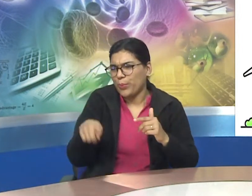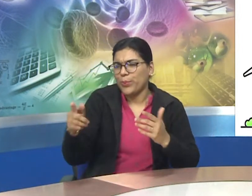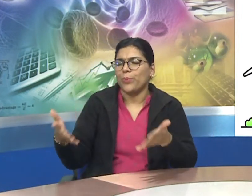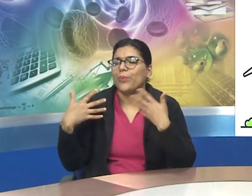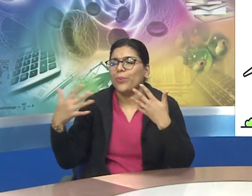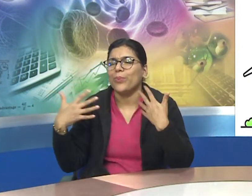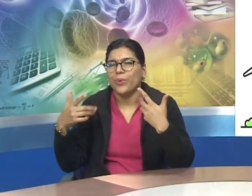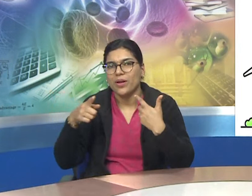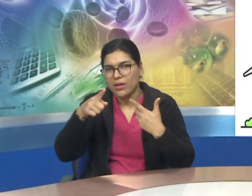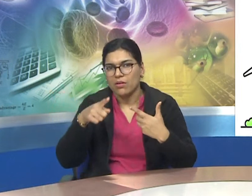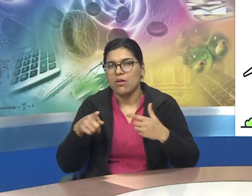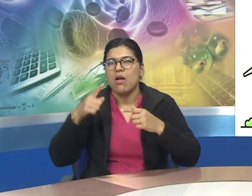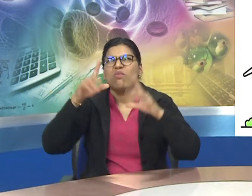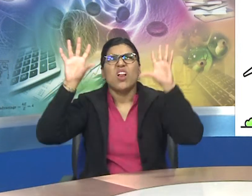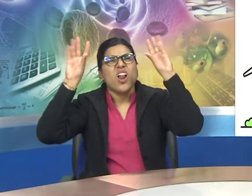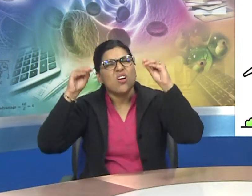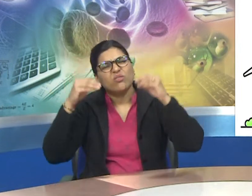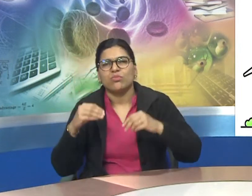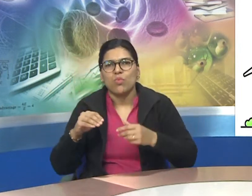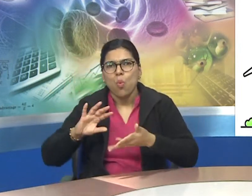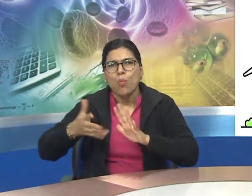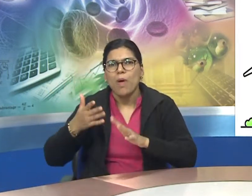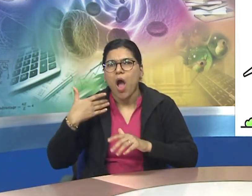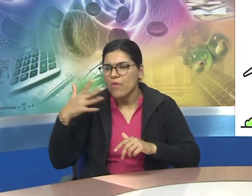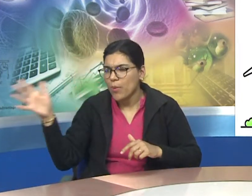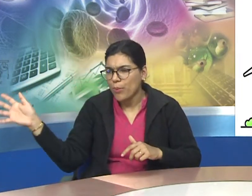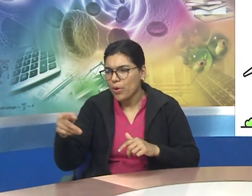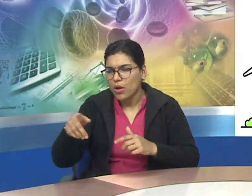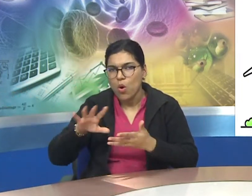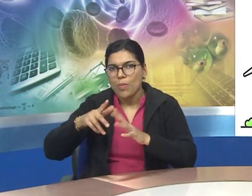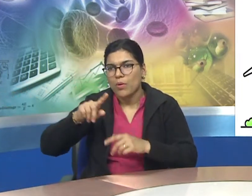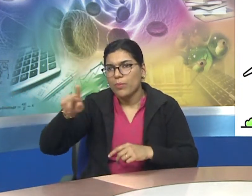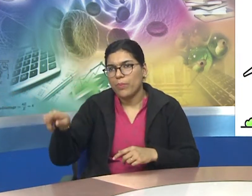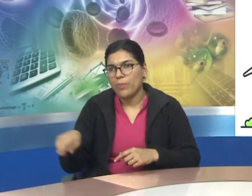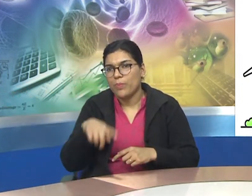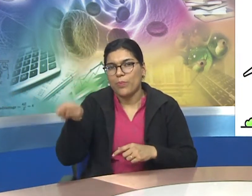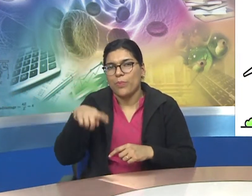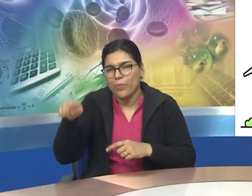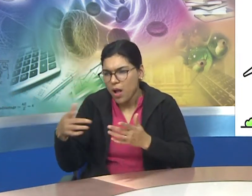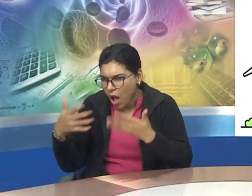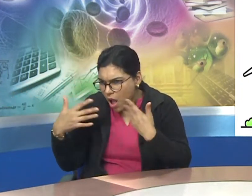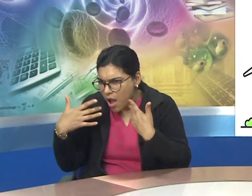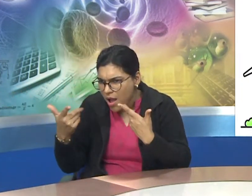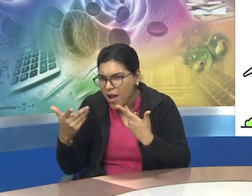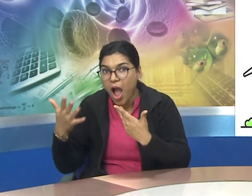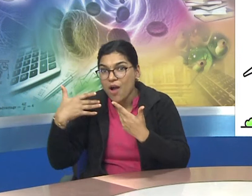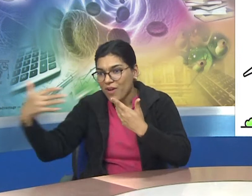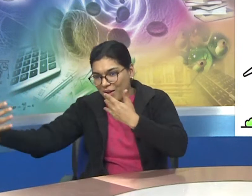Wind turbines convert the kinetic energy in the wind into mechanical power,